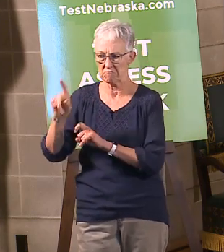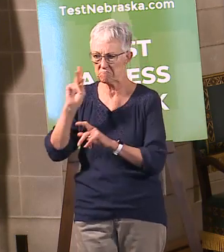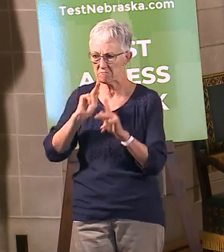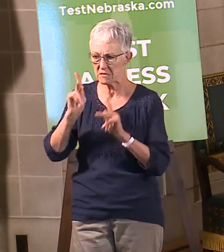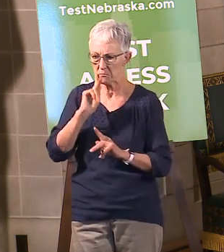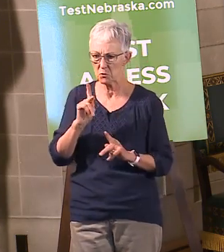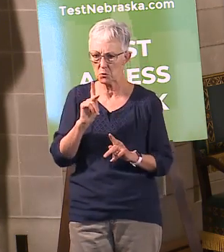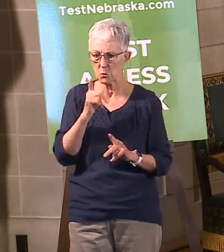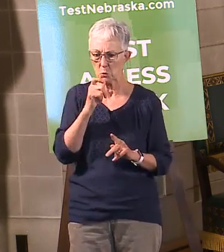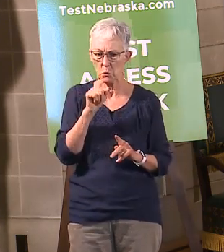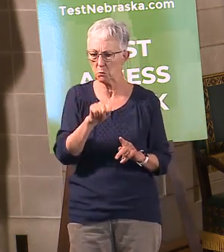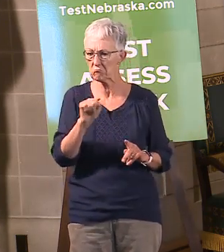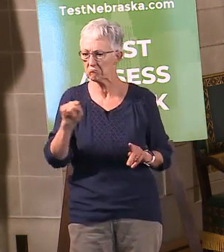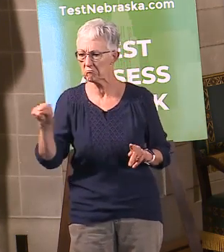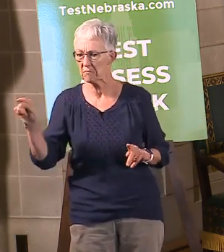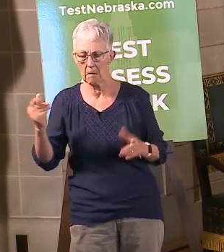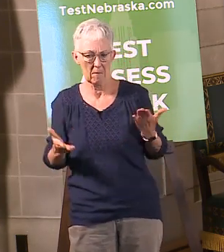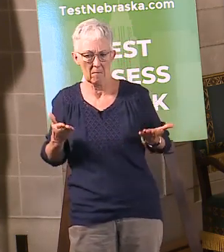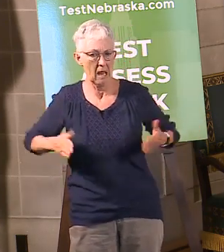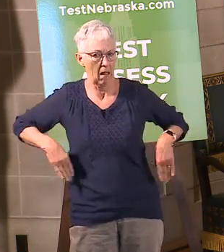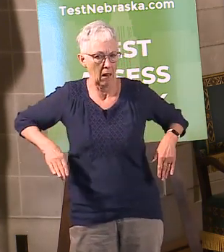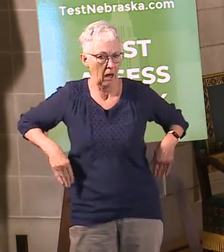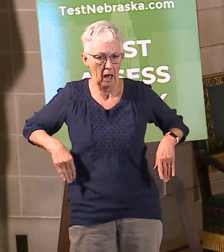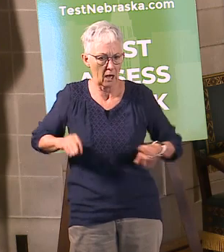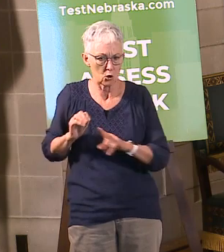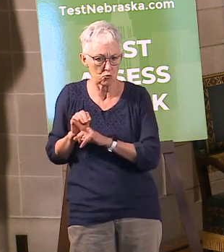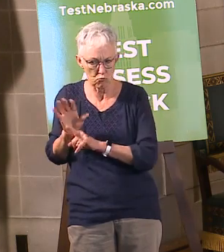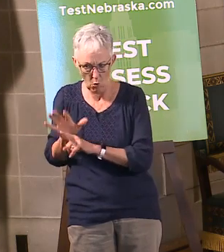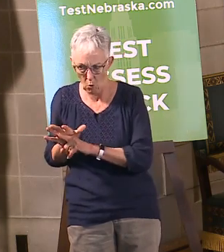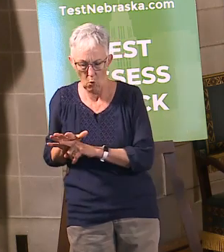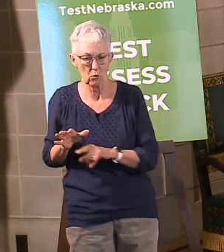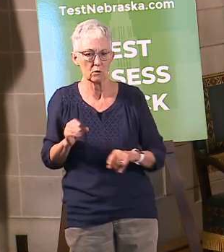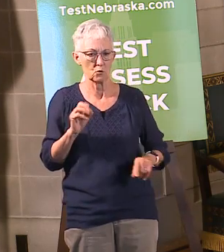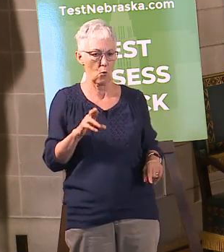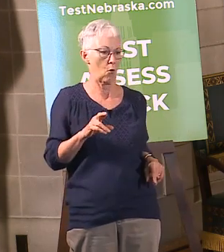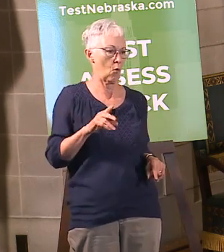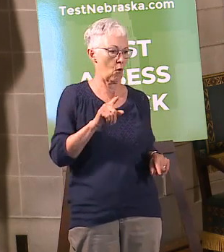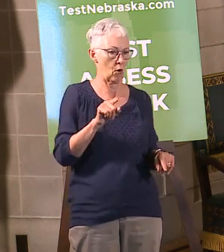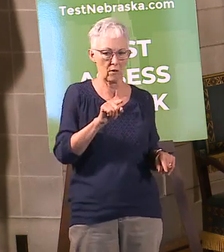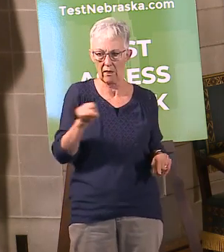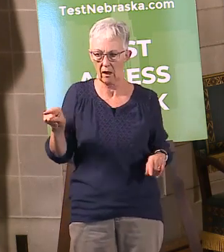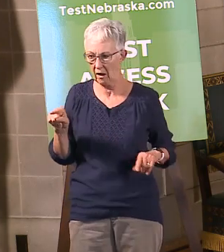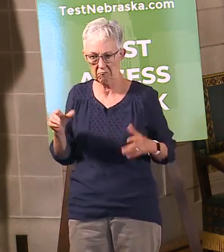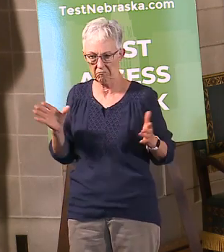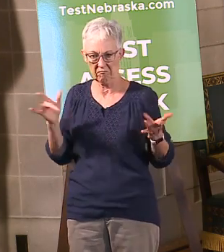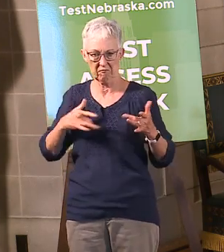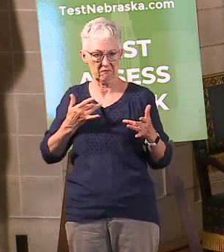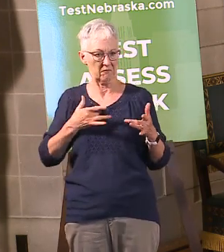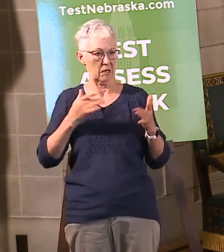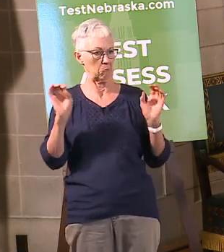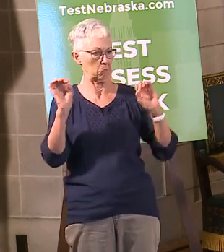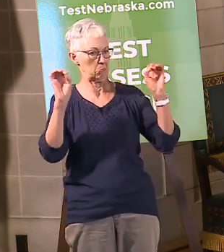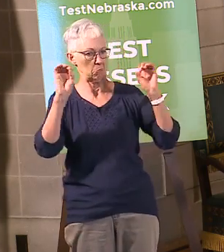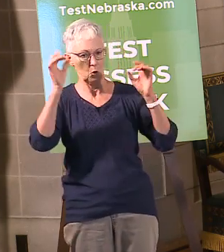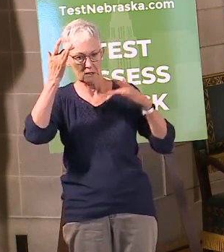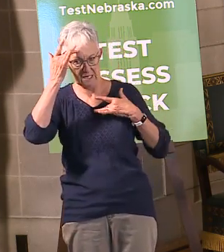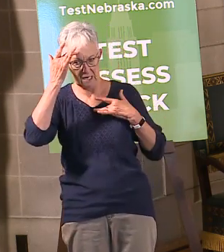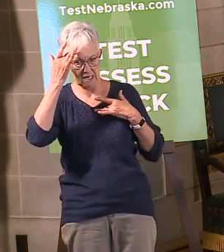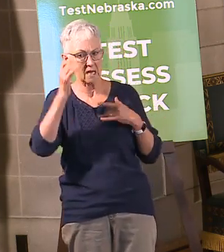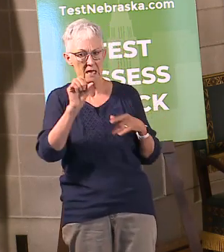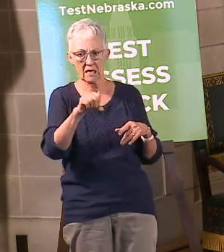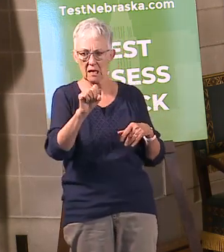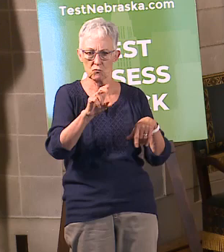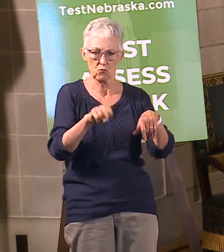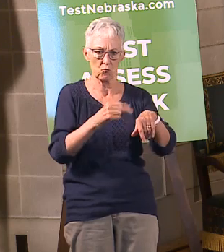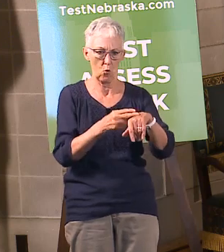somebody who has been specifically exposed, then yes, I would expect that that rate will start coming down because, and we've already seen this with the Test Nebraska results, that